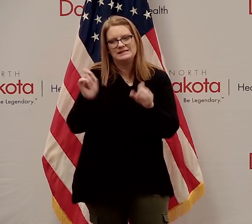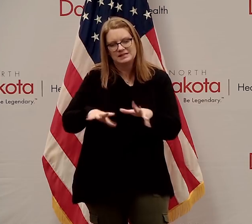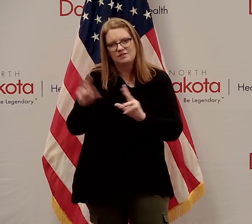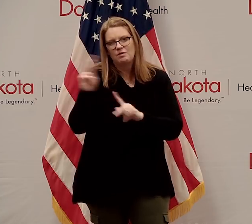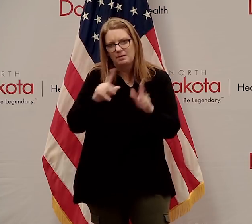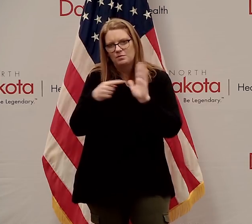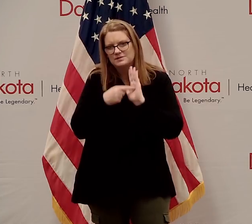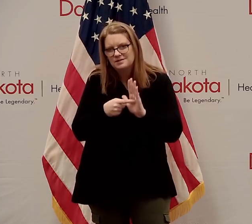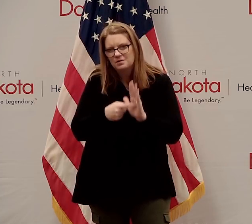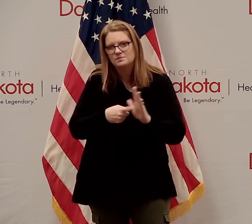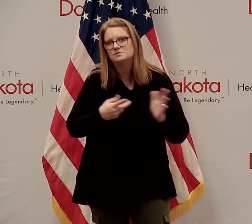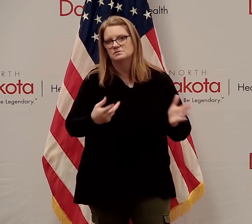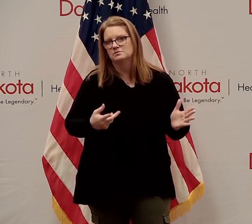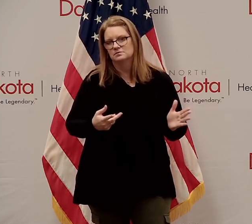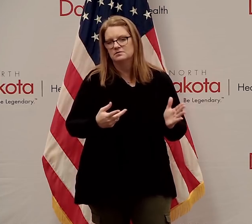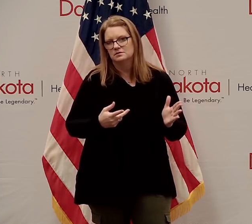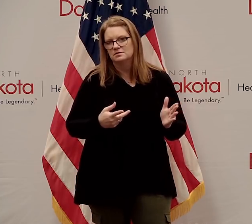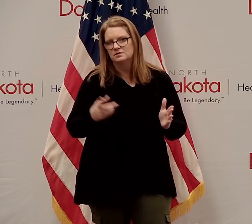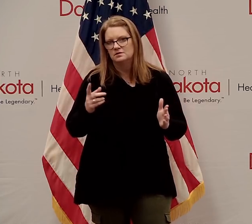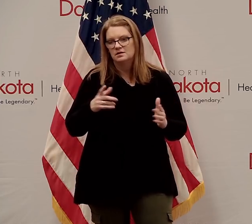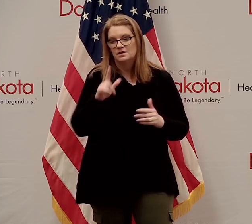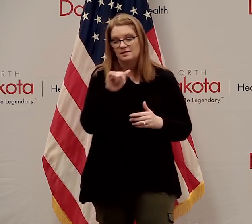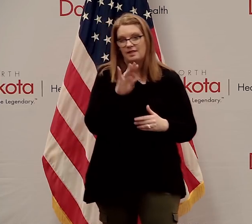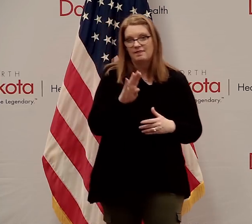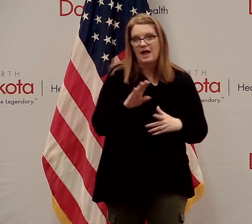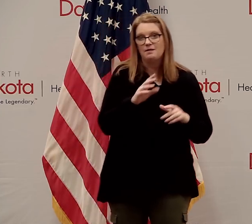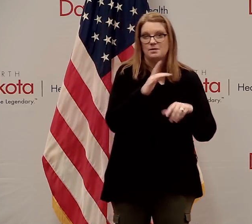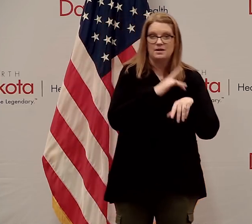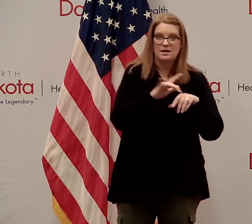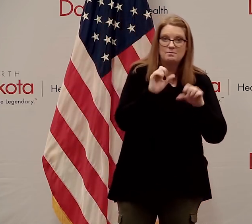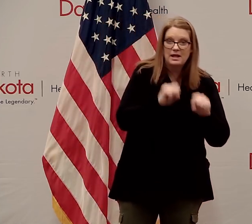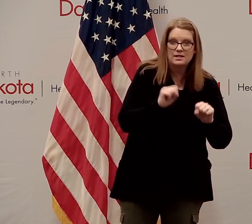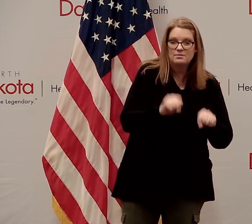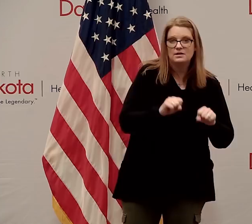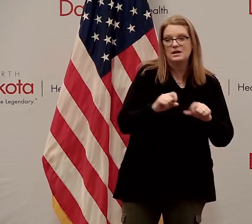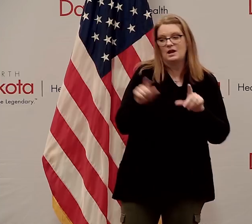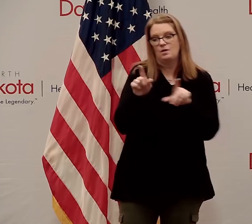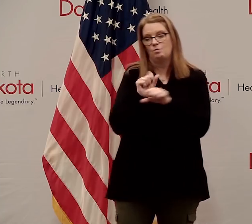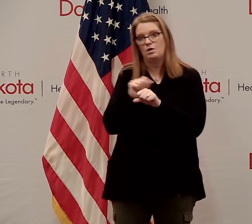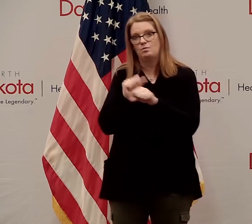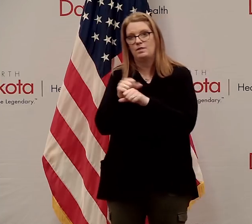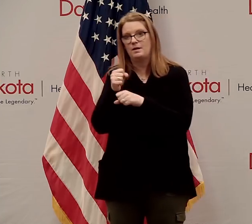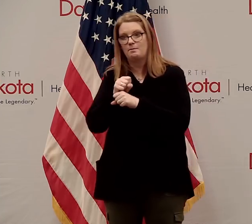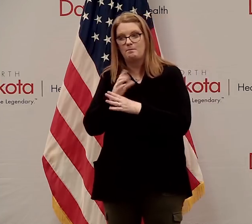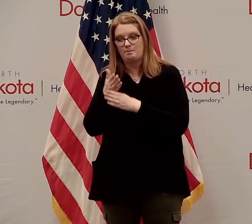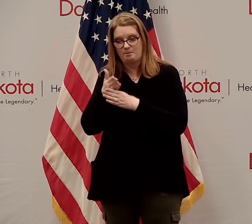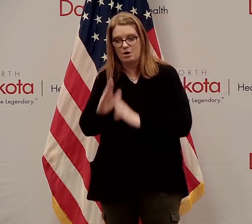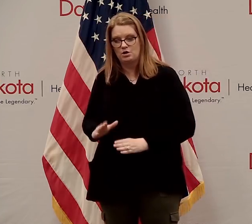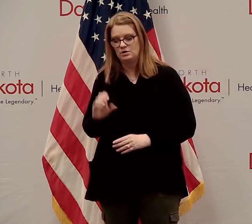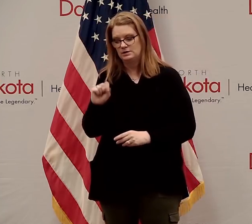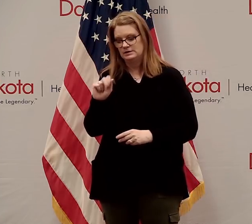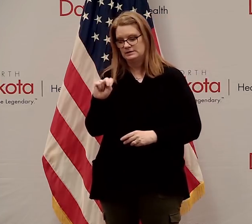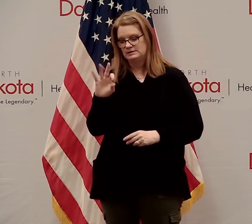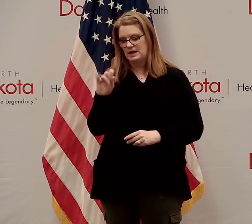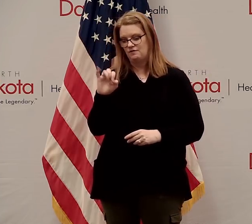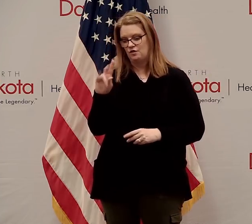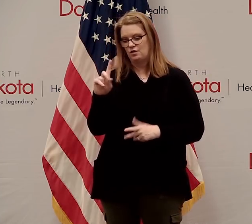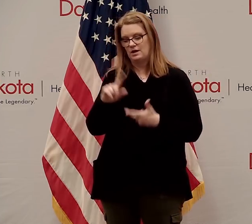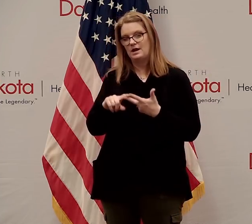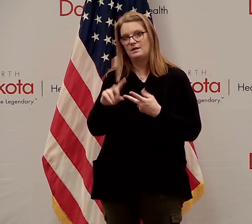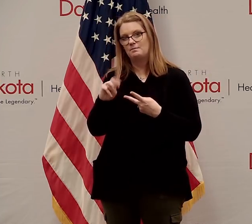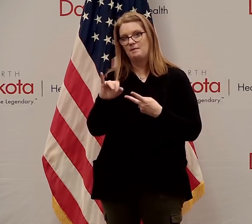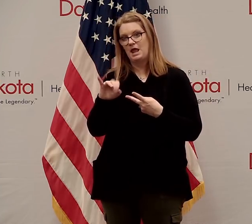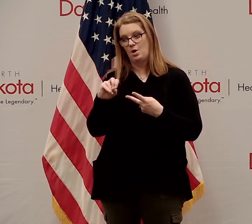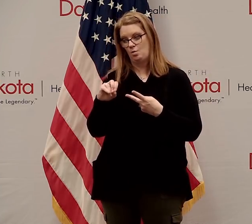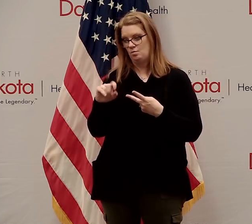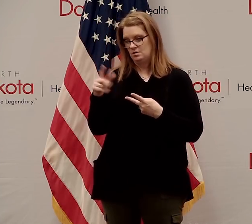that with again expanding the lab capacity at the state level and working with our partners that we've worked with to date, Sanford and Mayo labs, to